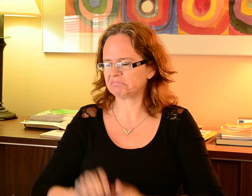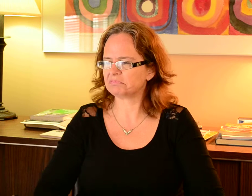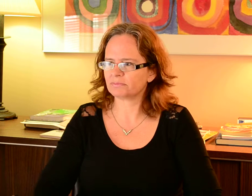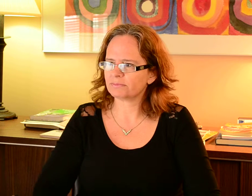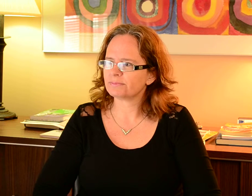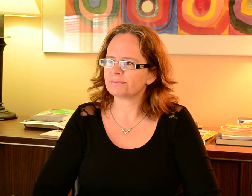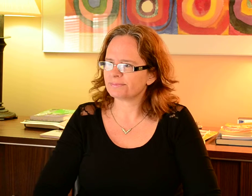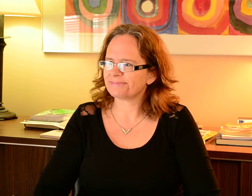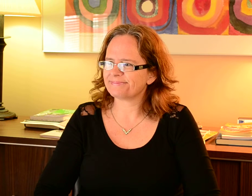that wouldn't be possible.